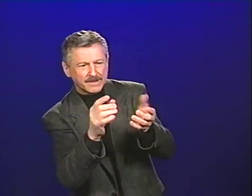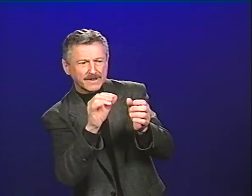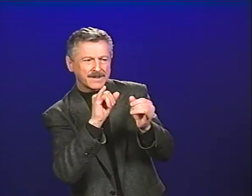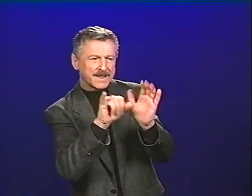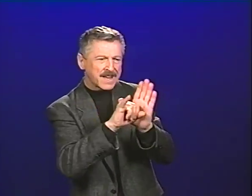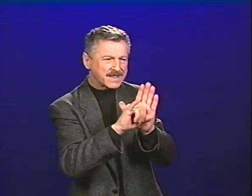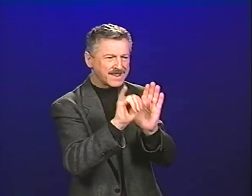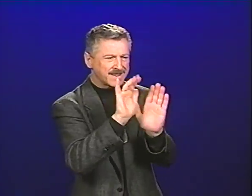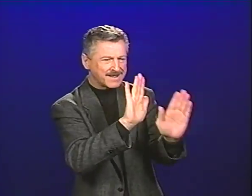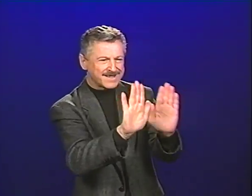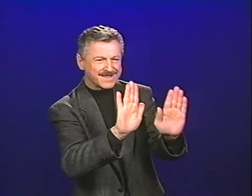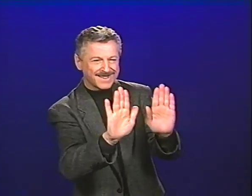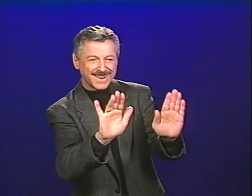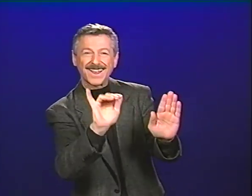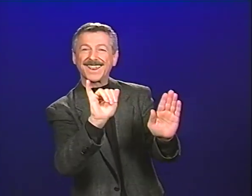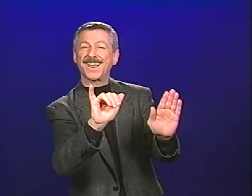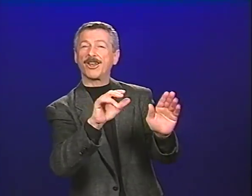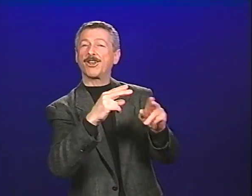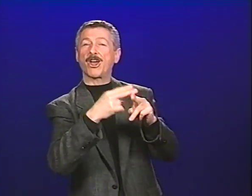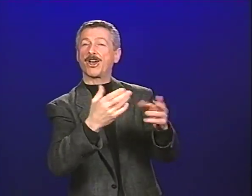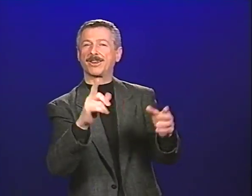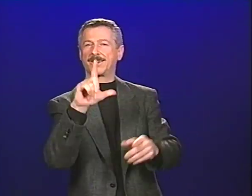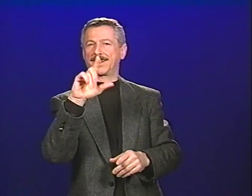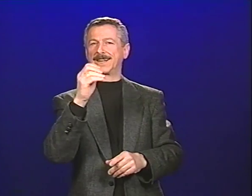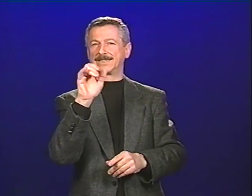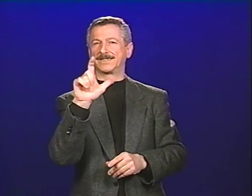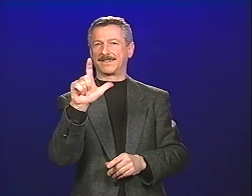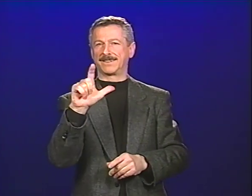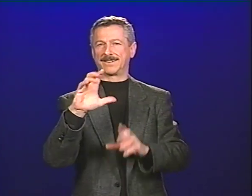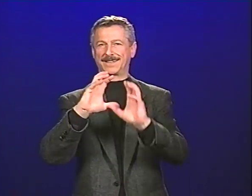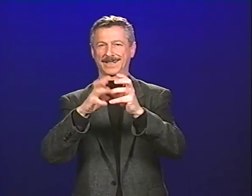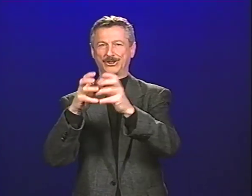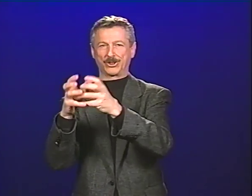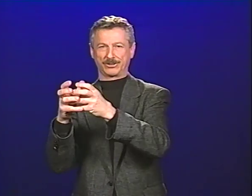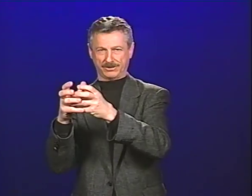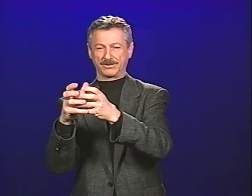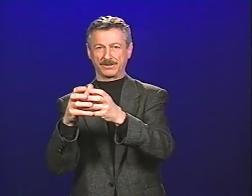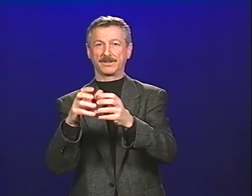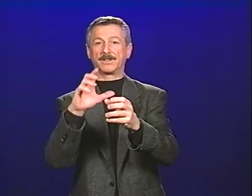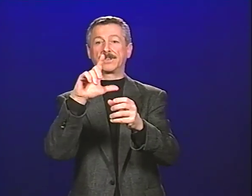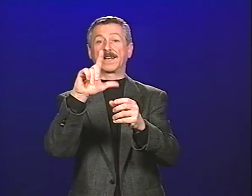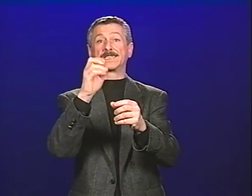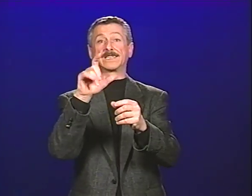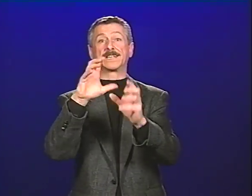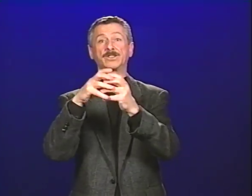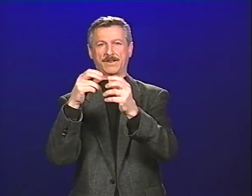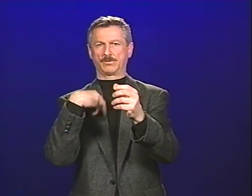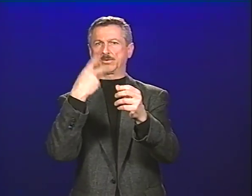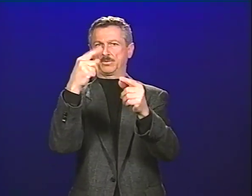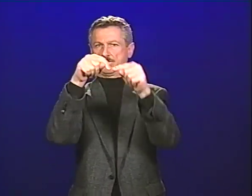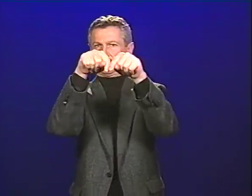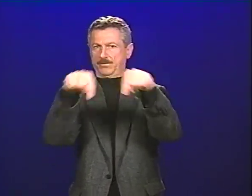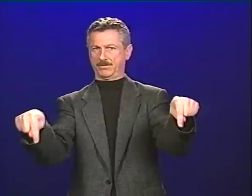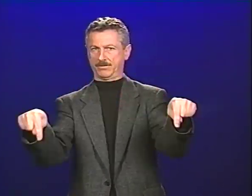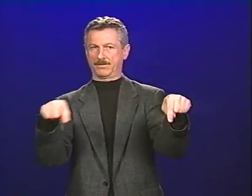By identifying their functions, we can identify the lexical categories to which the signs belong. There are two types of